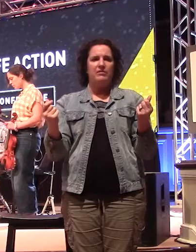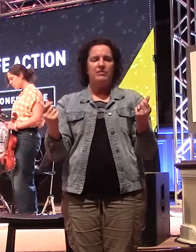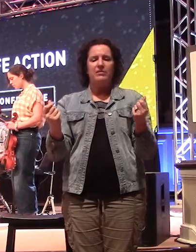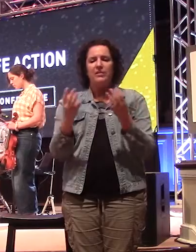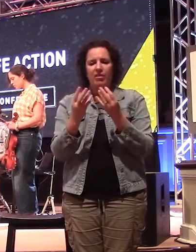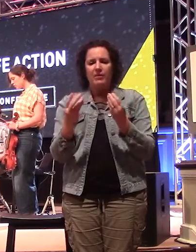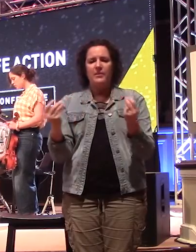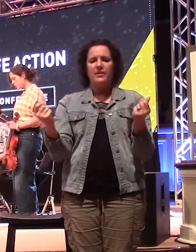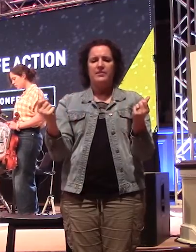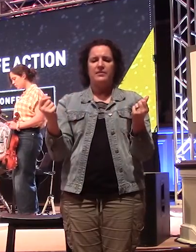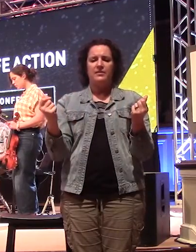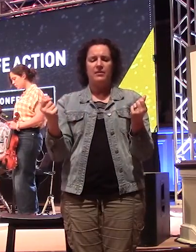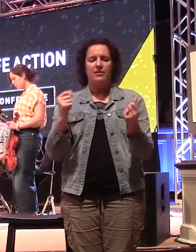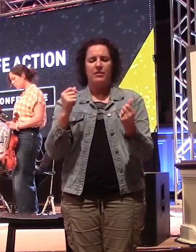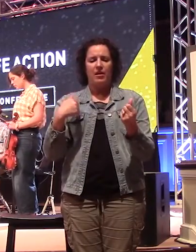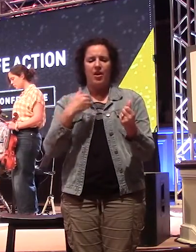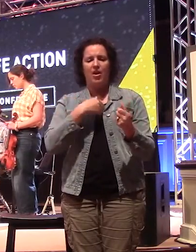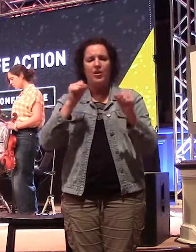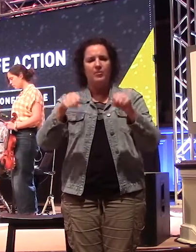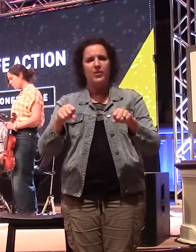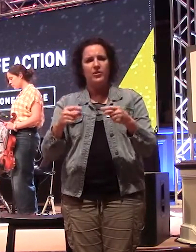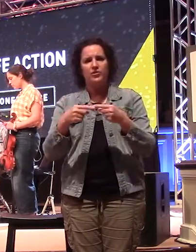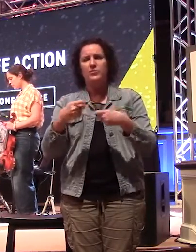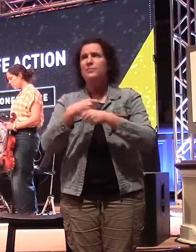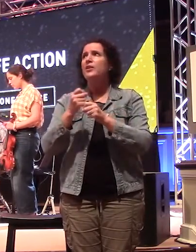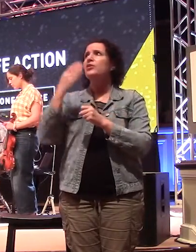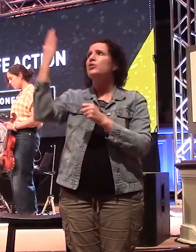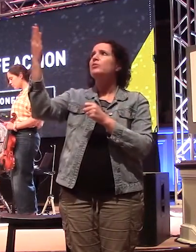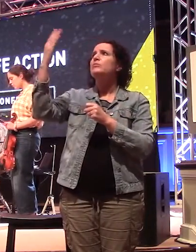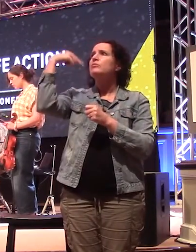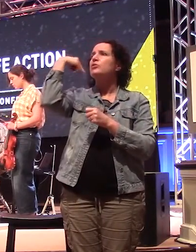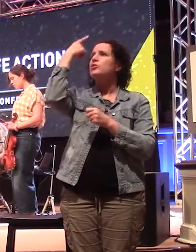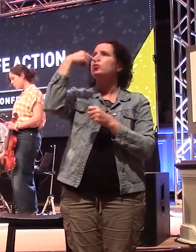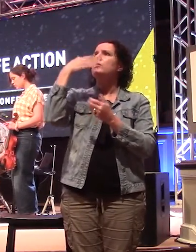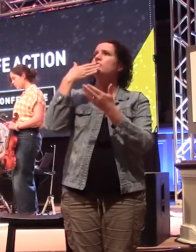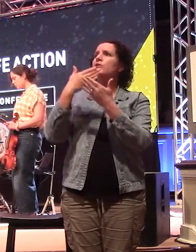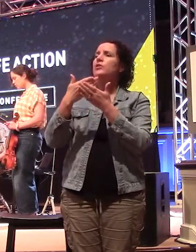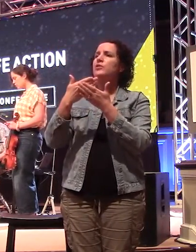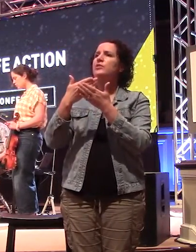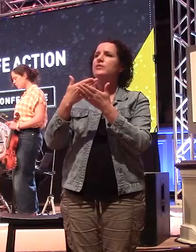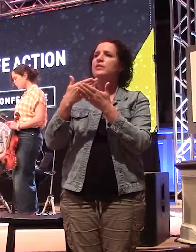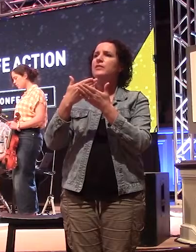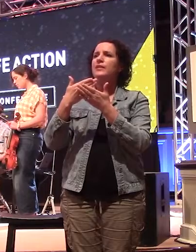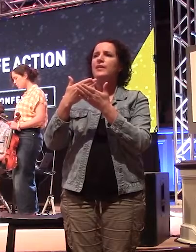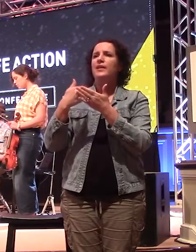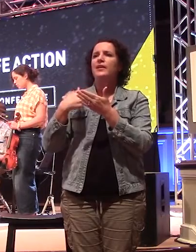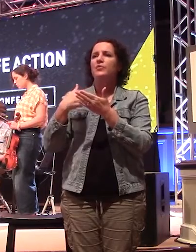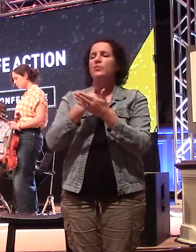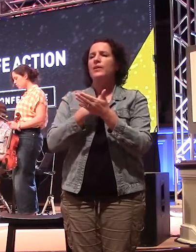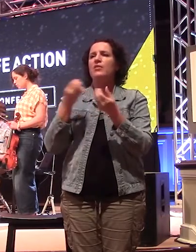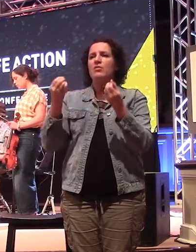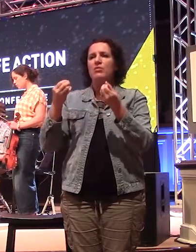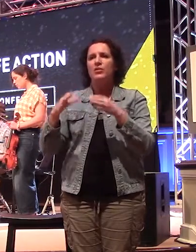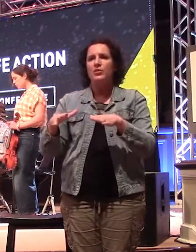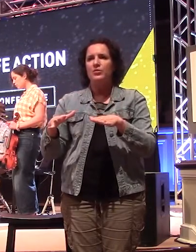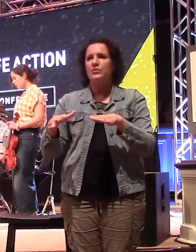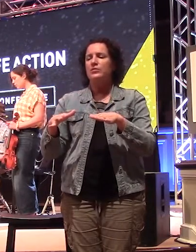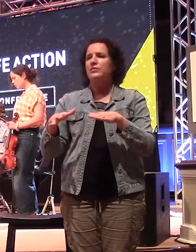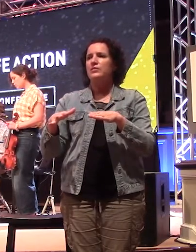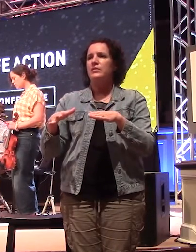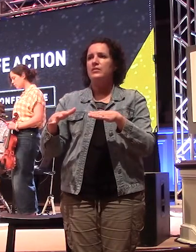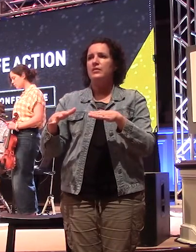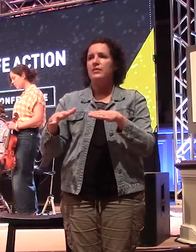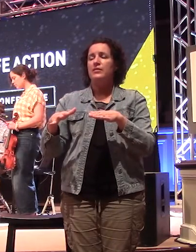eliminates our ability to make you look good. And as a result, we're lost in our midst. You cannot